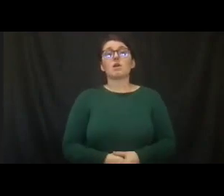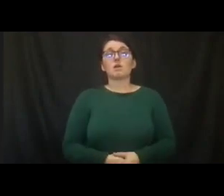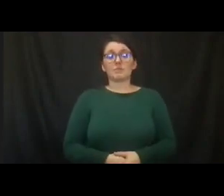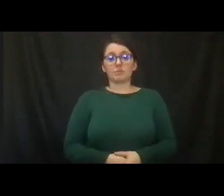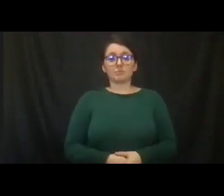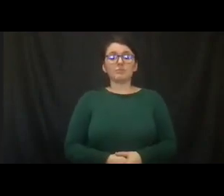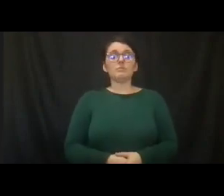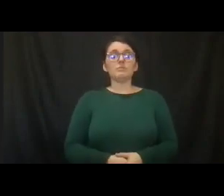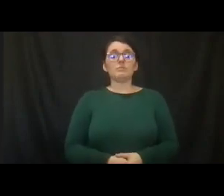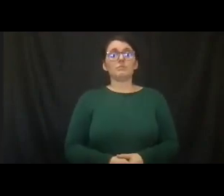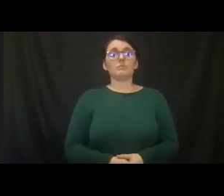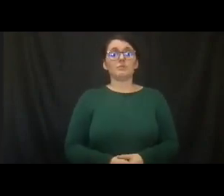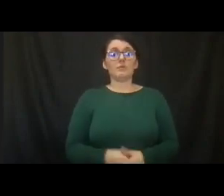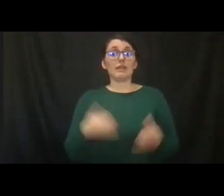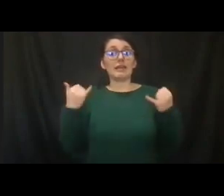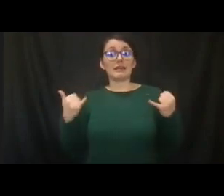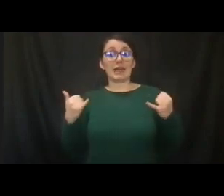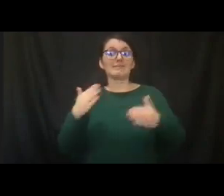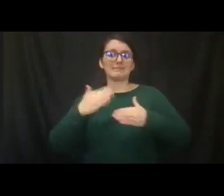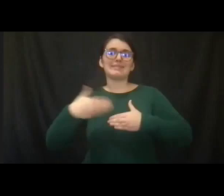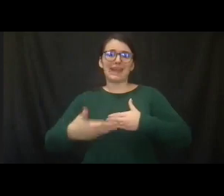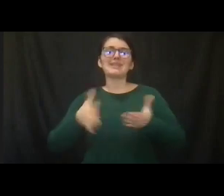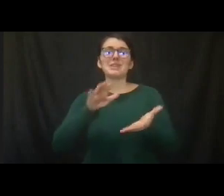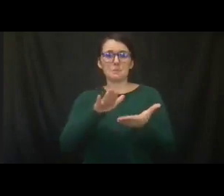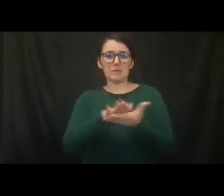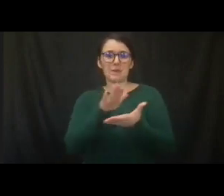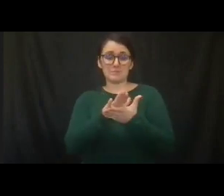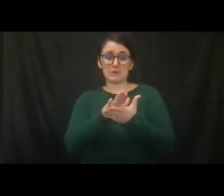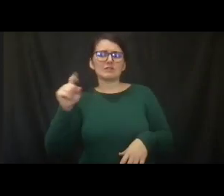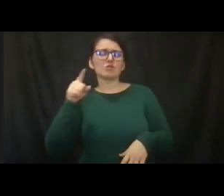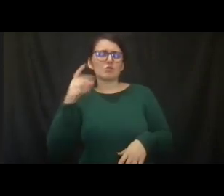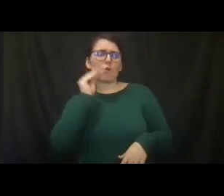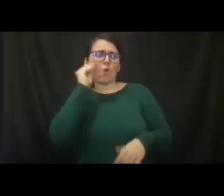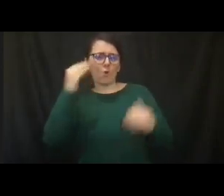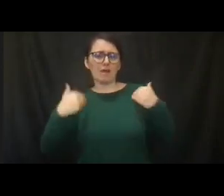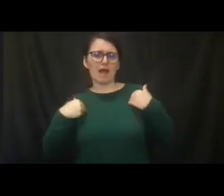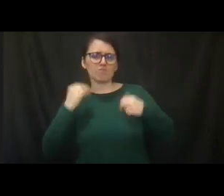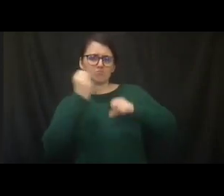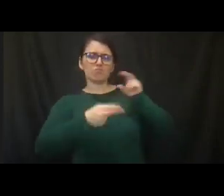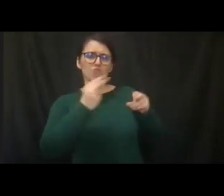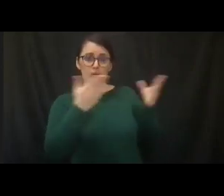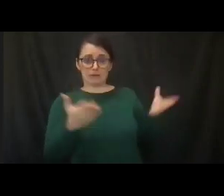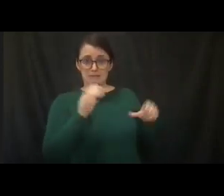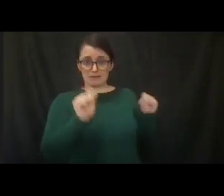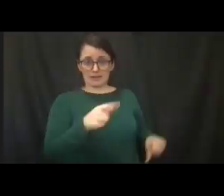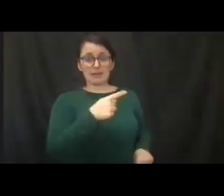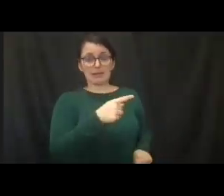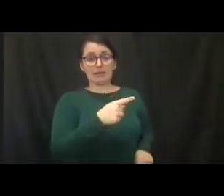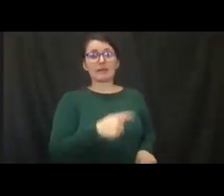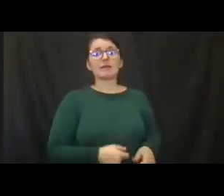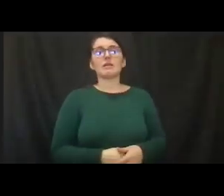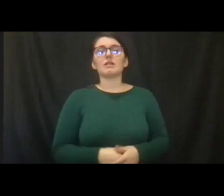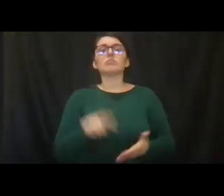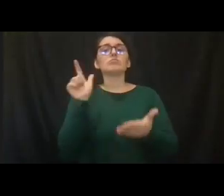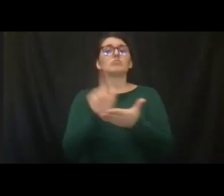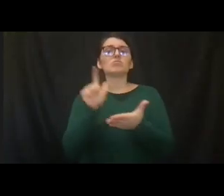off. So mixed paper has its own collection point here, and then we keep out,